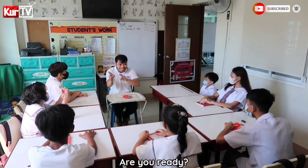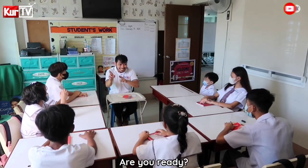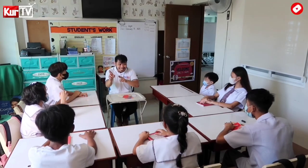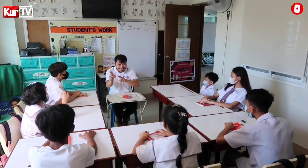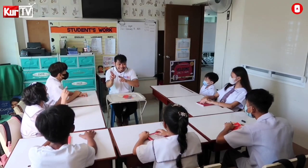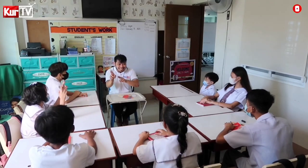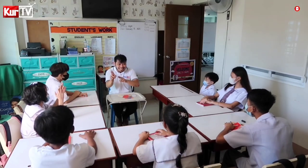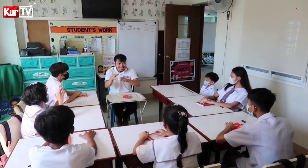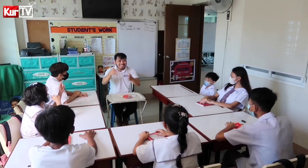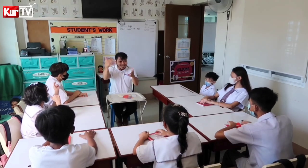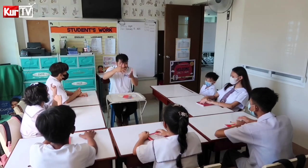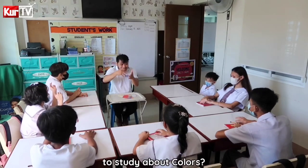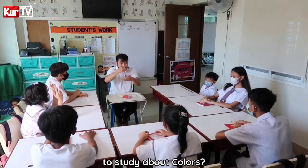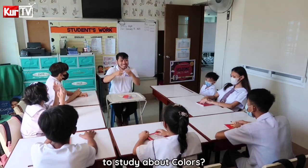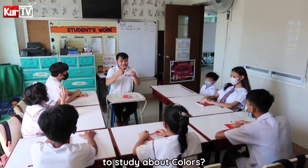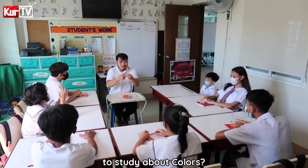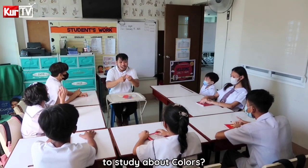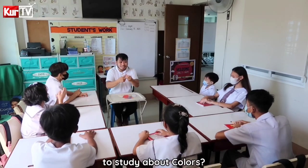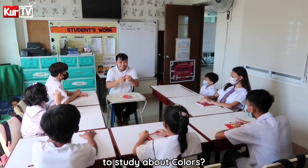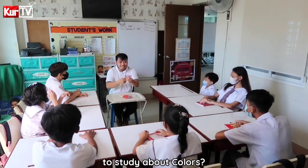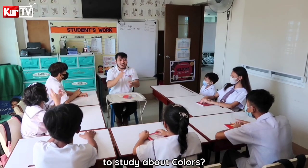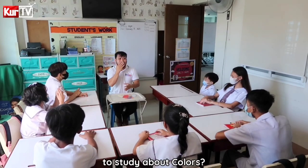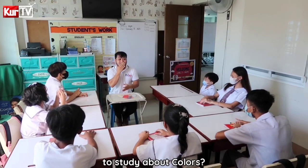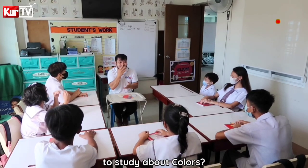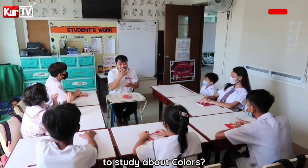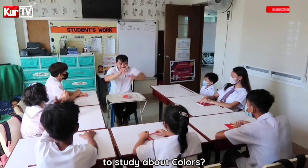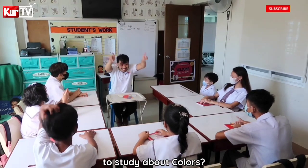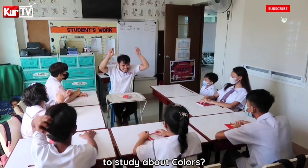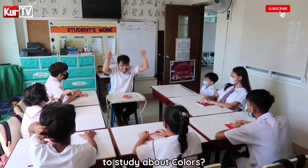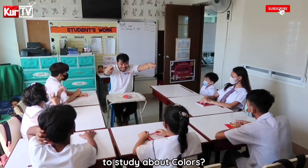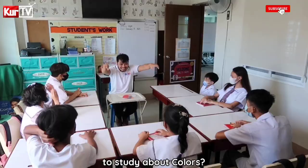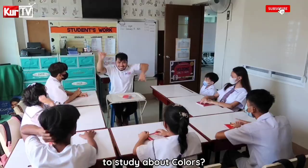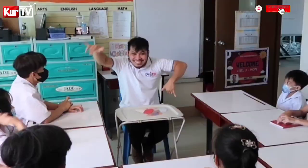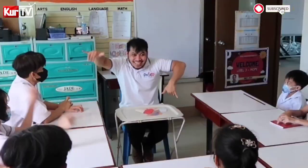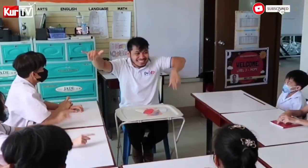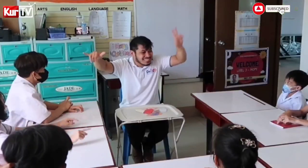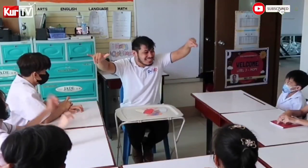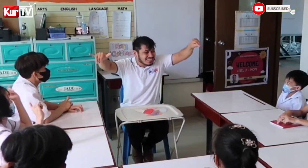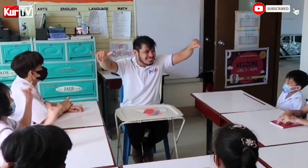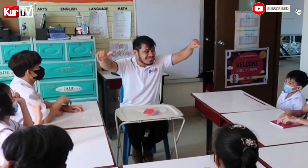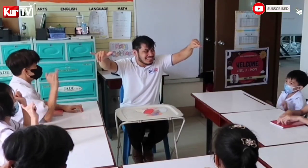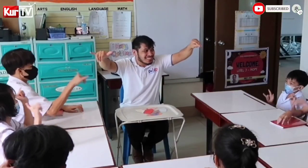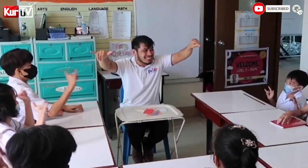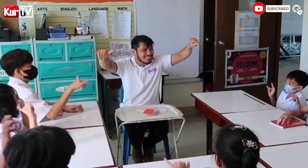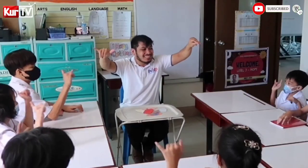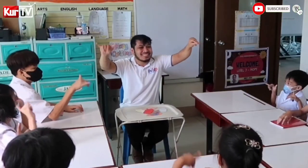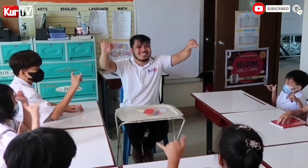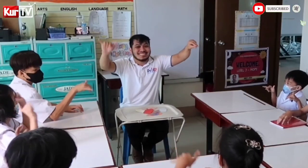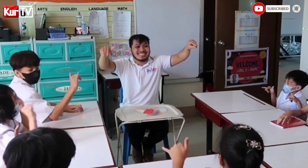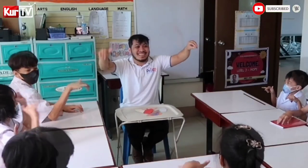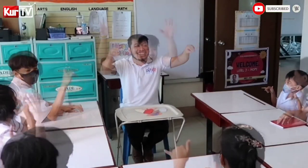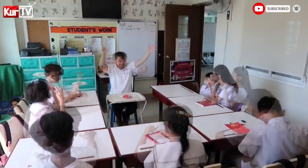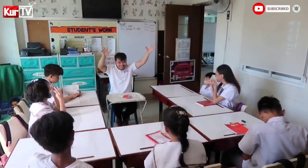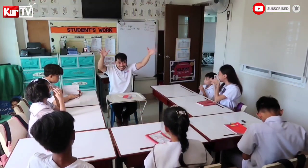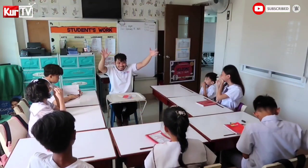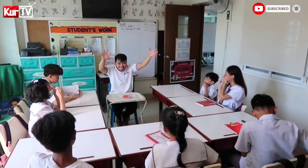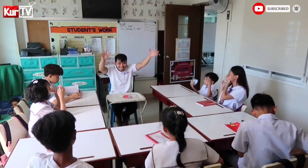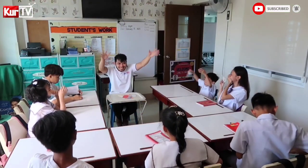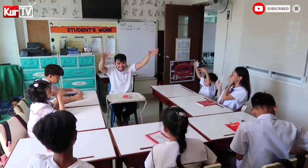To study about Colors? Yes? No? Excited no kaya?